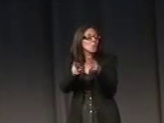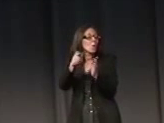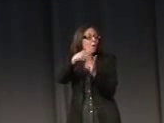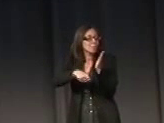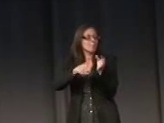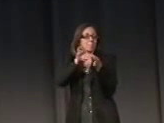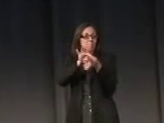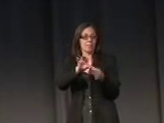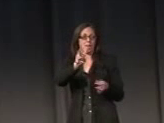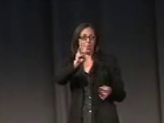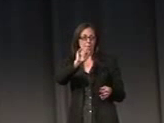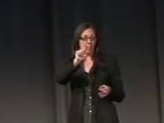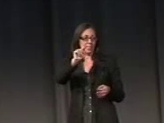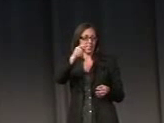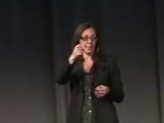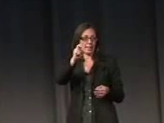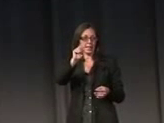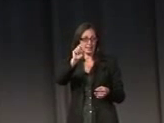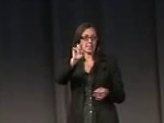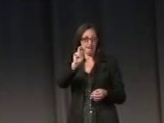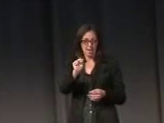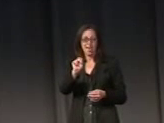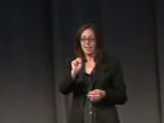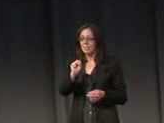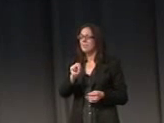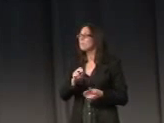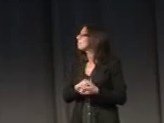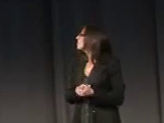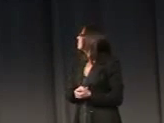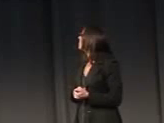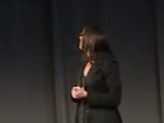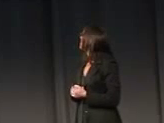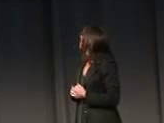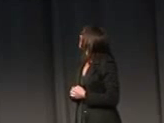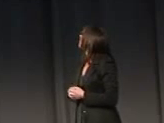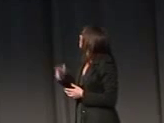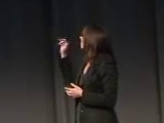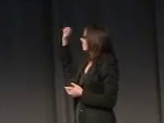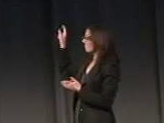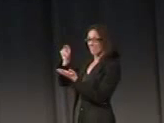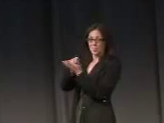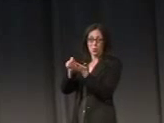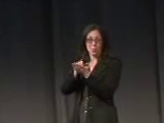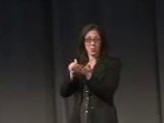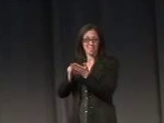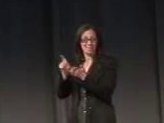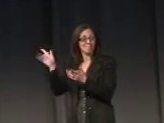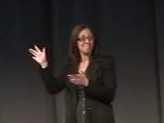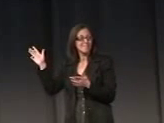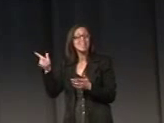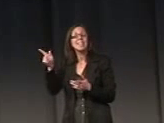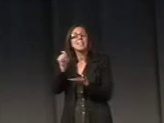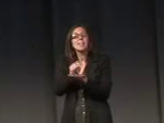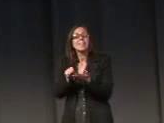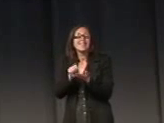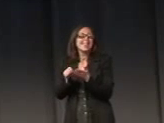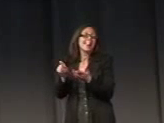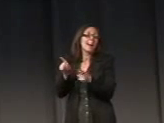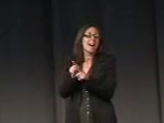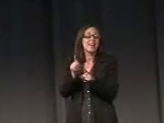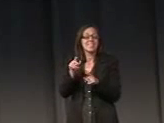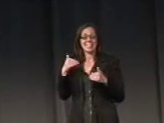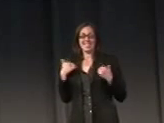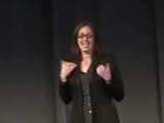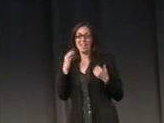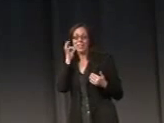Hesse's collection, Consider the Lobster. Lowering the tone somewhat, Wallace invoked the teenage stoner. Now, I'm going to